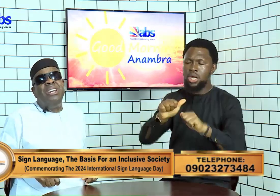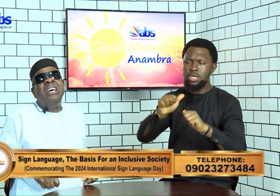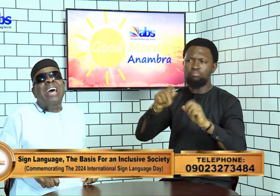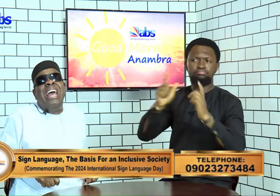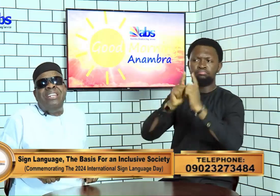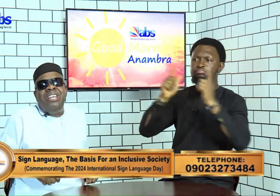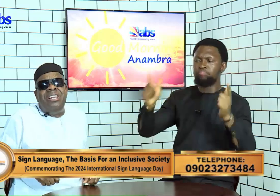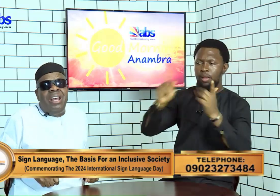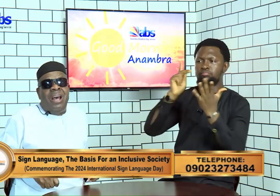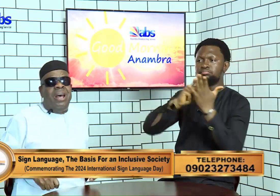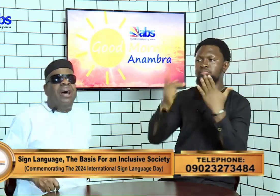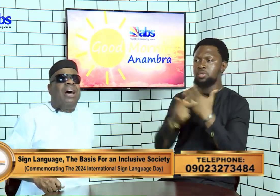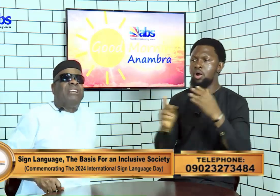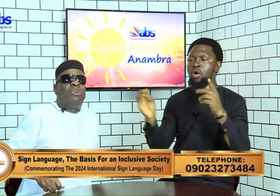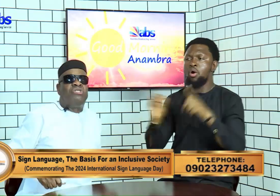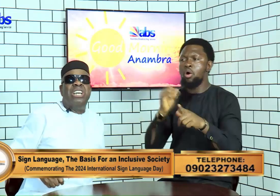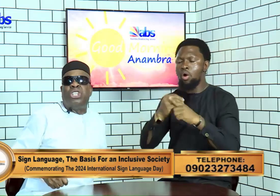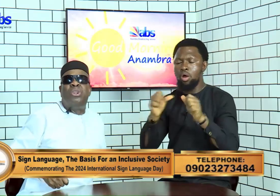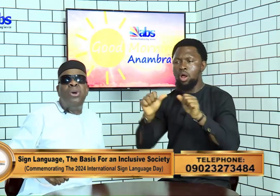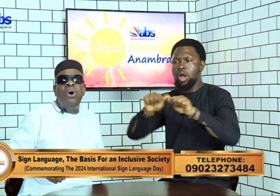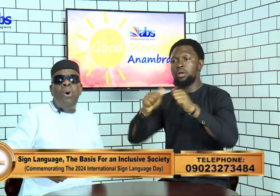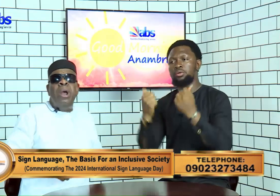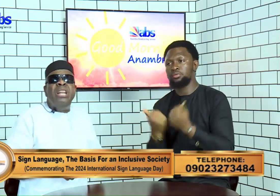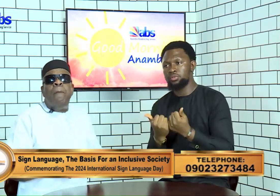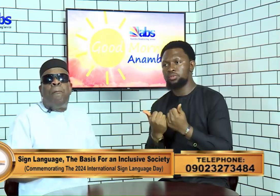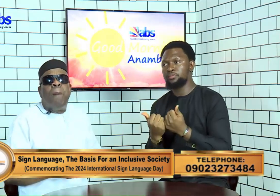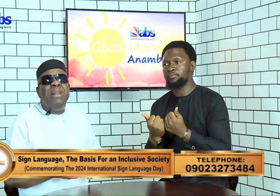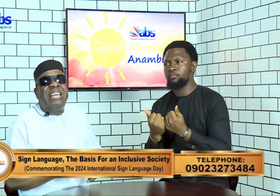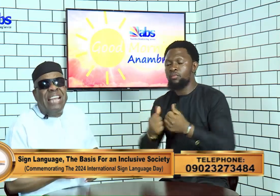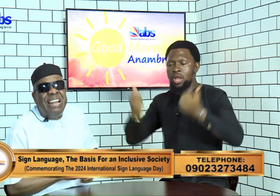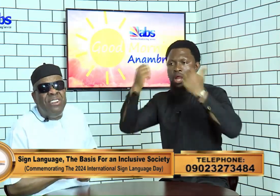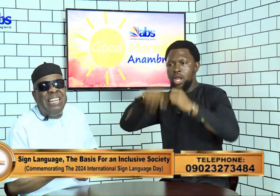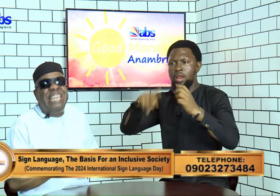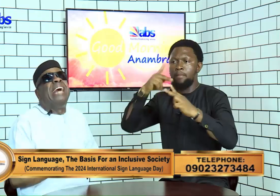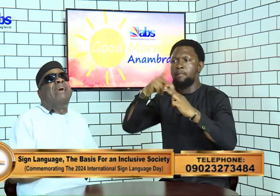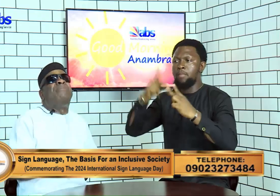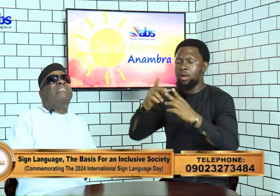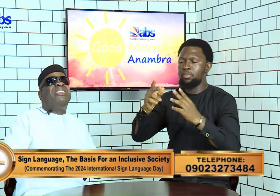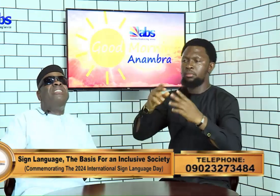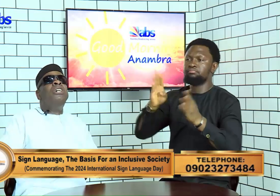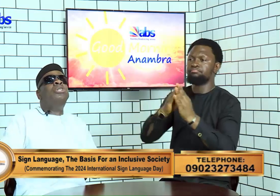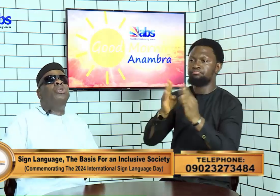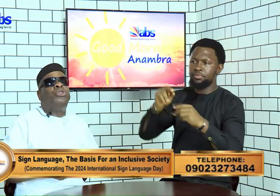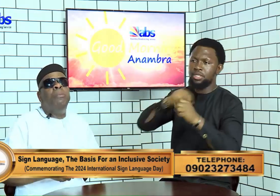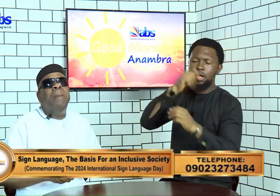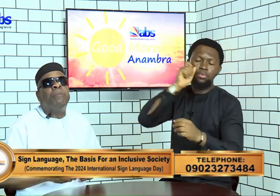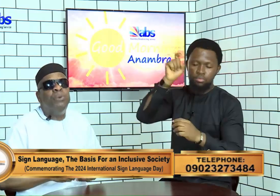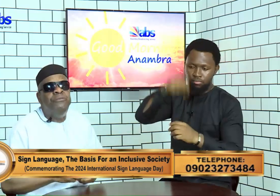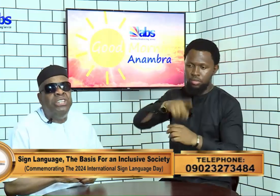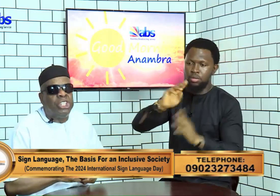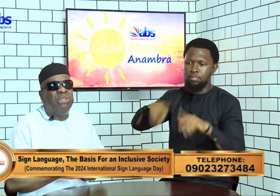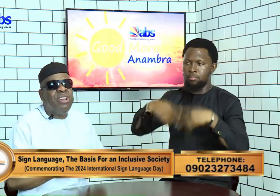symposium, any association, any public gathering in Anambra State, you should